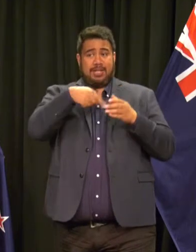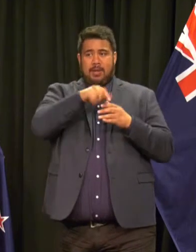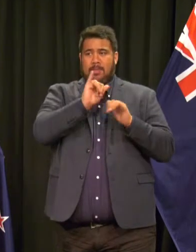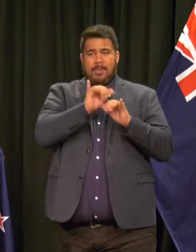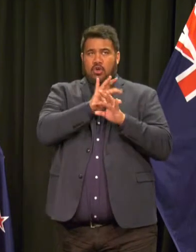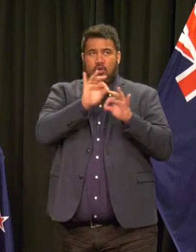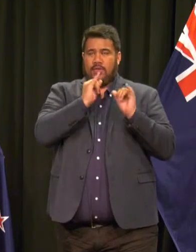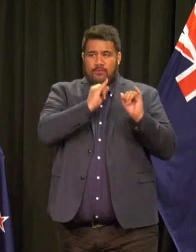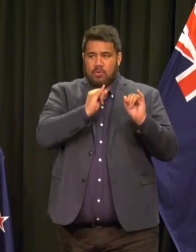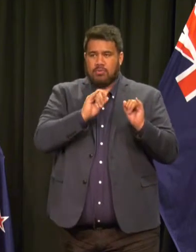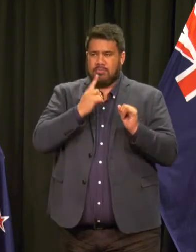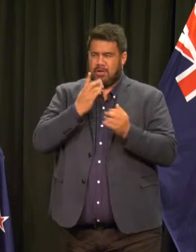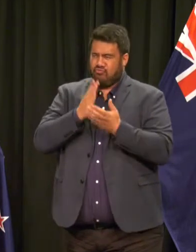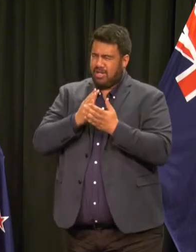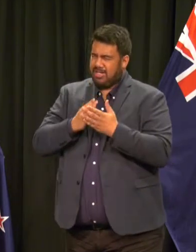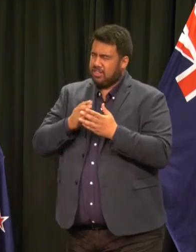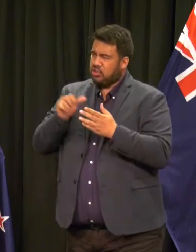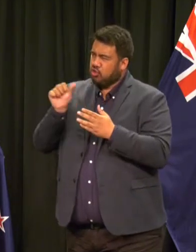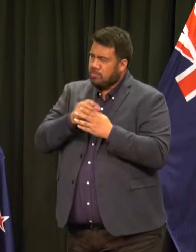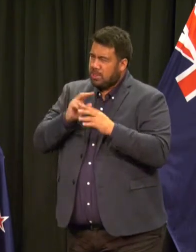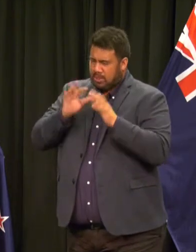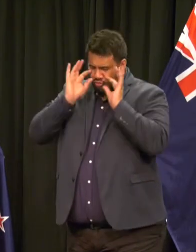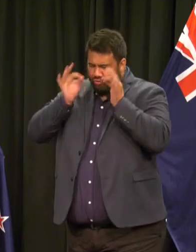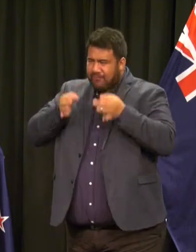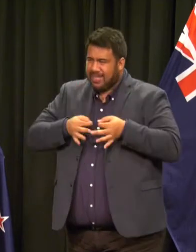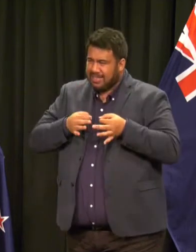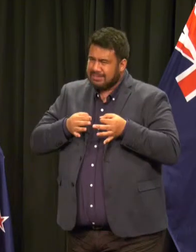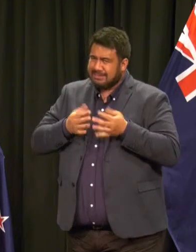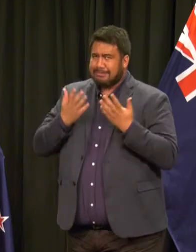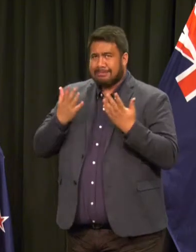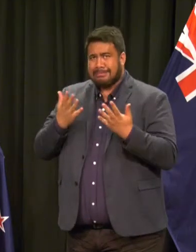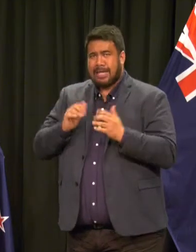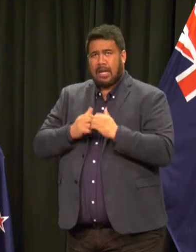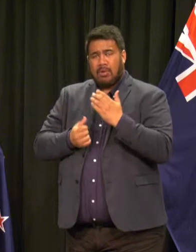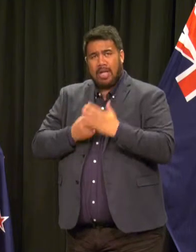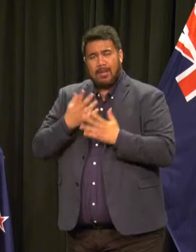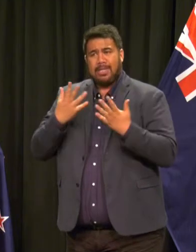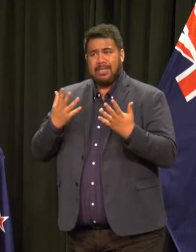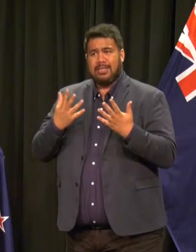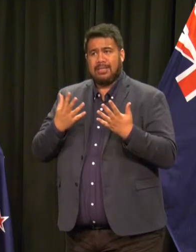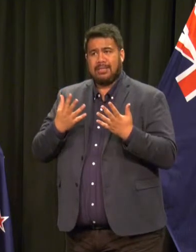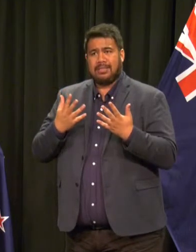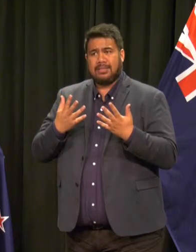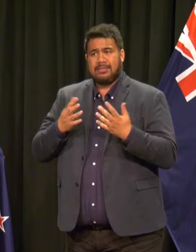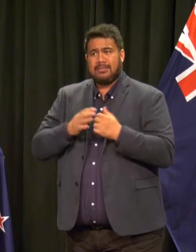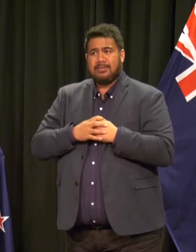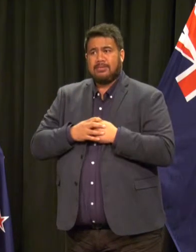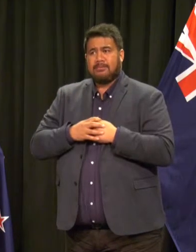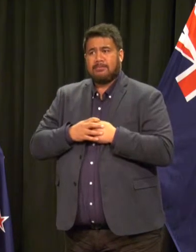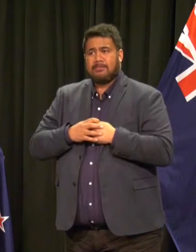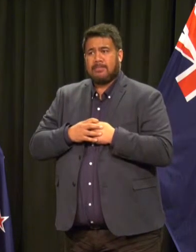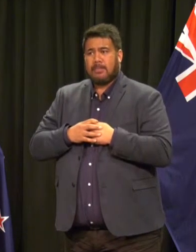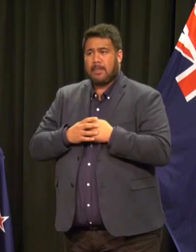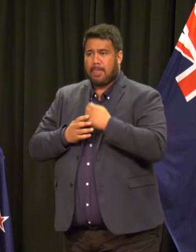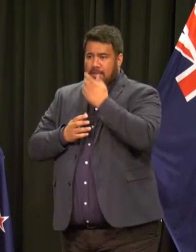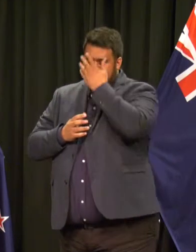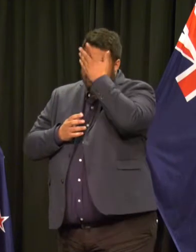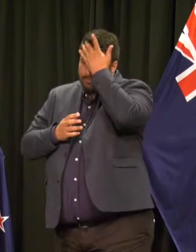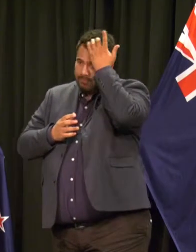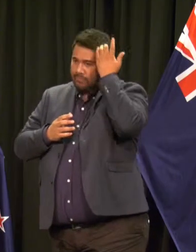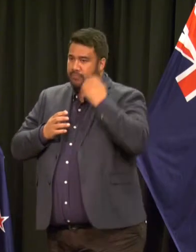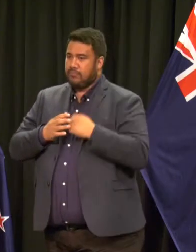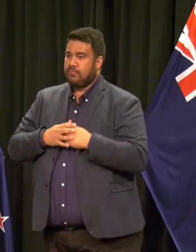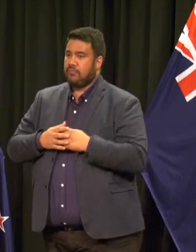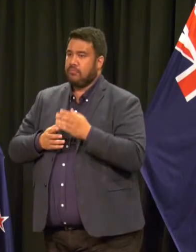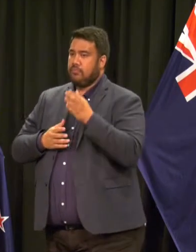had to be surely some reflection when you see that event happening alongside Westland. Will this